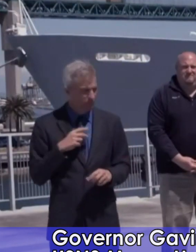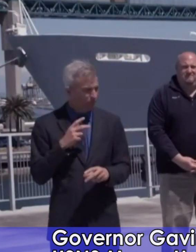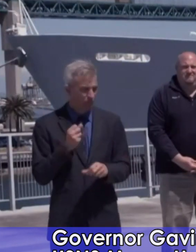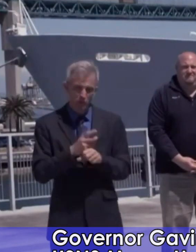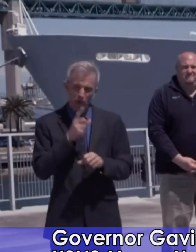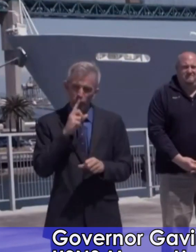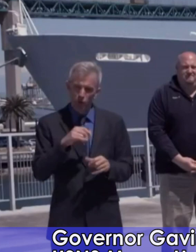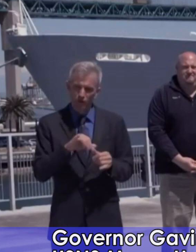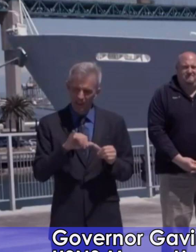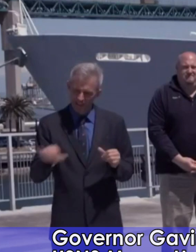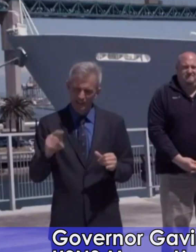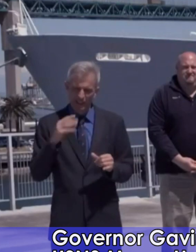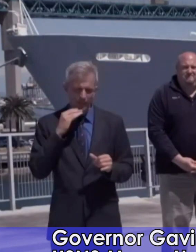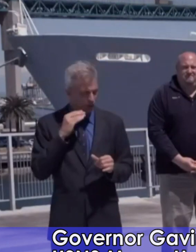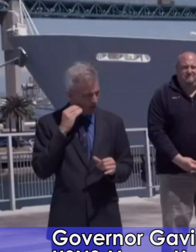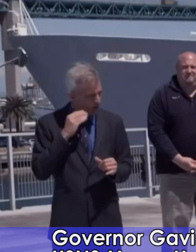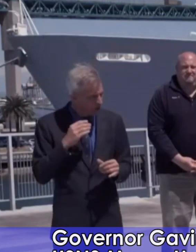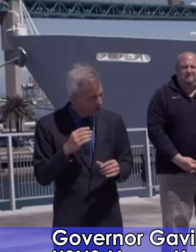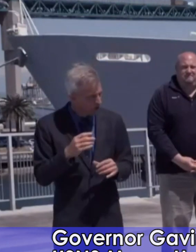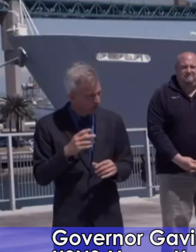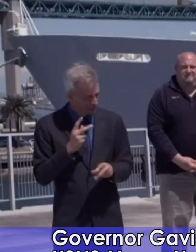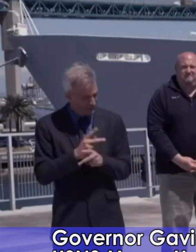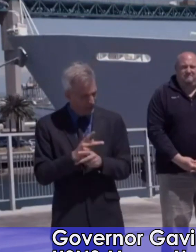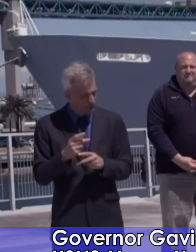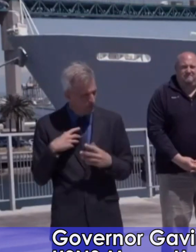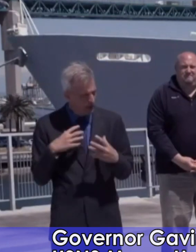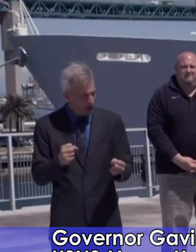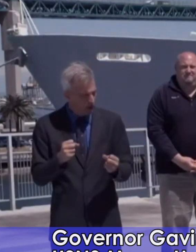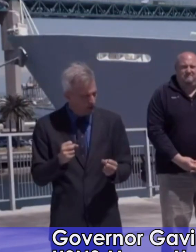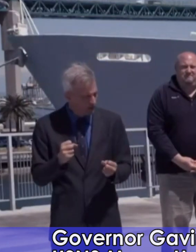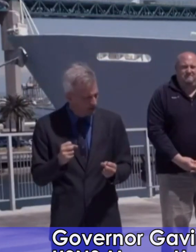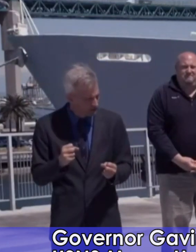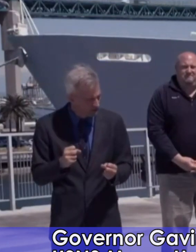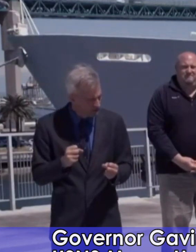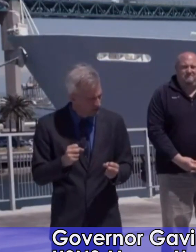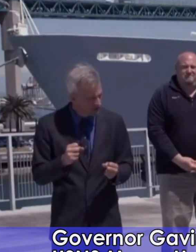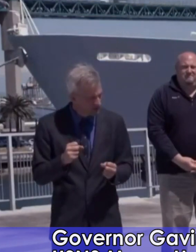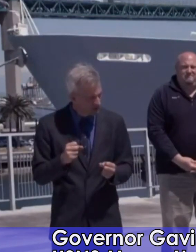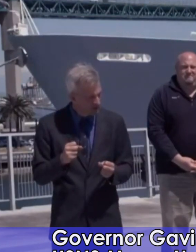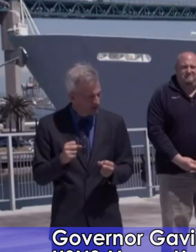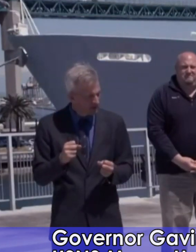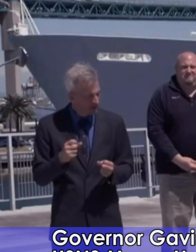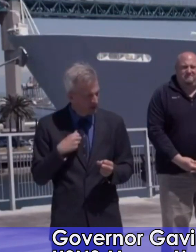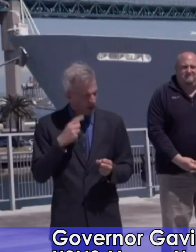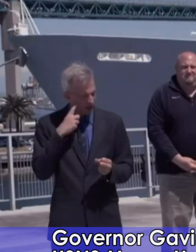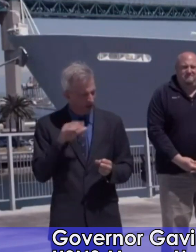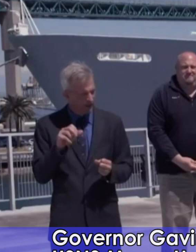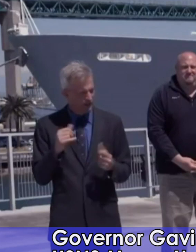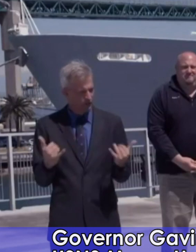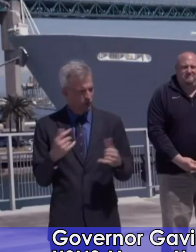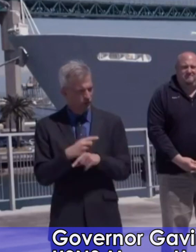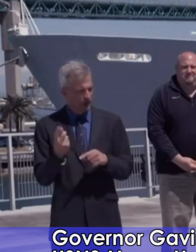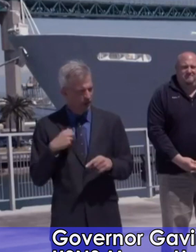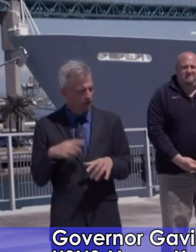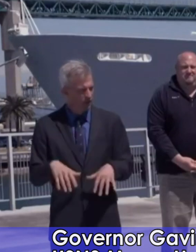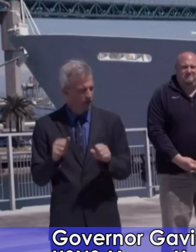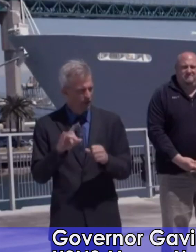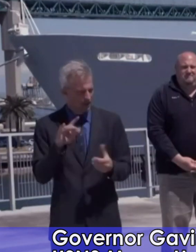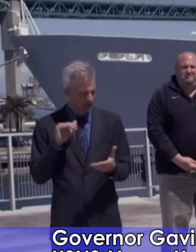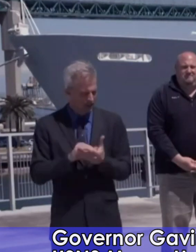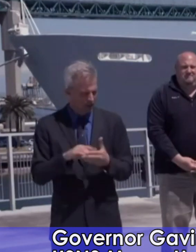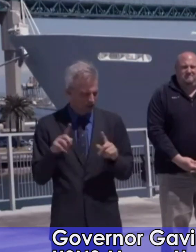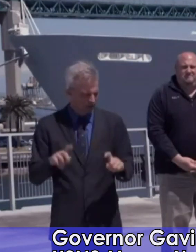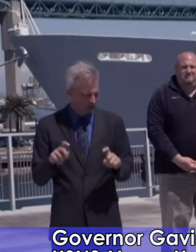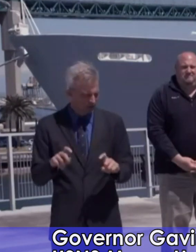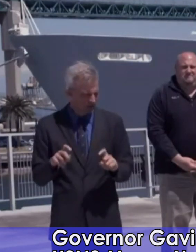knowing that they don't have COVID-19. But I'm proud that we've done about, I think as of today, 8,000 tests through those drive-through centers